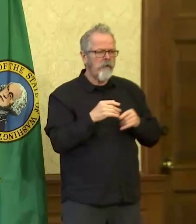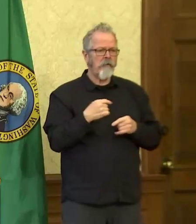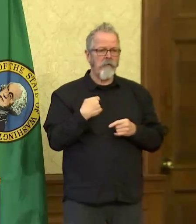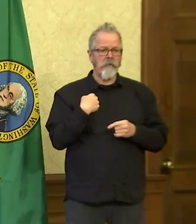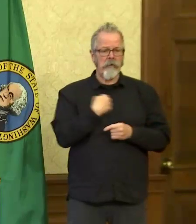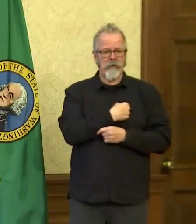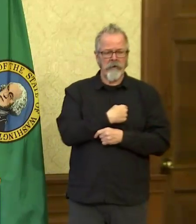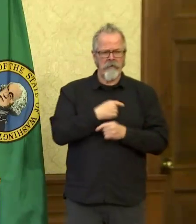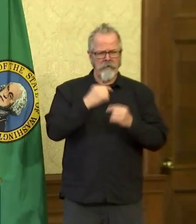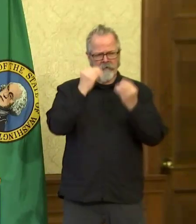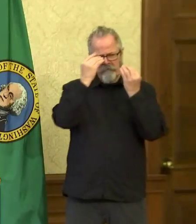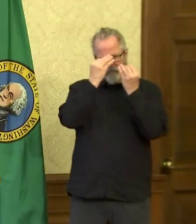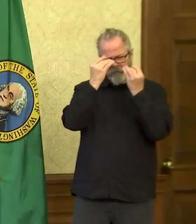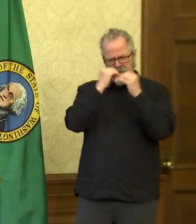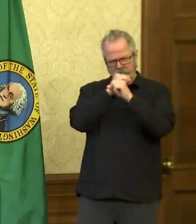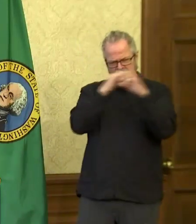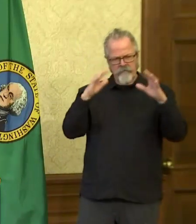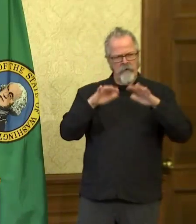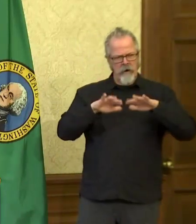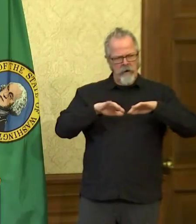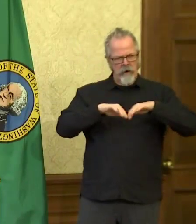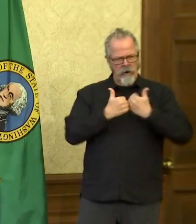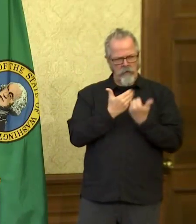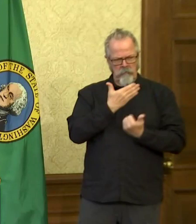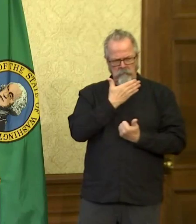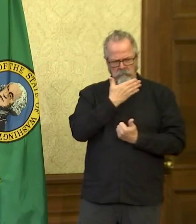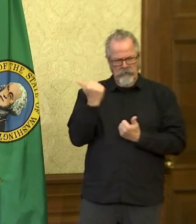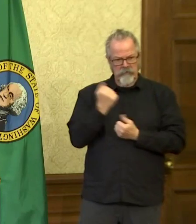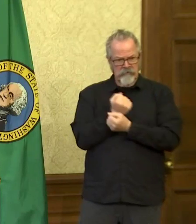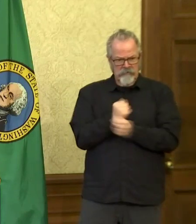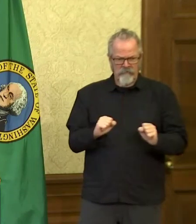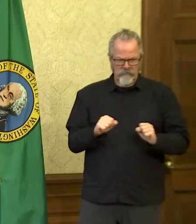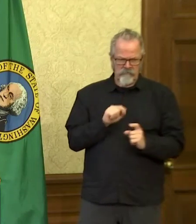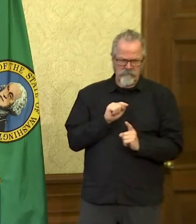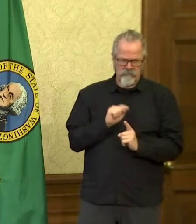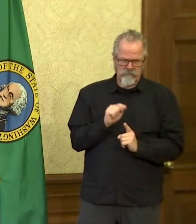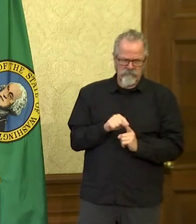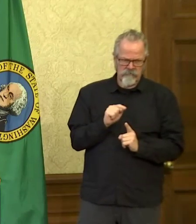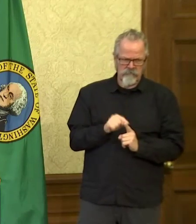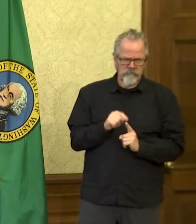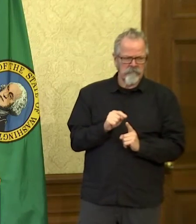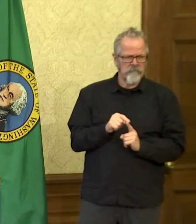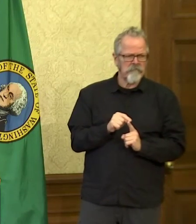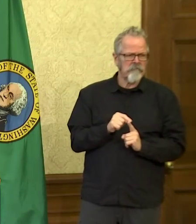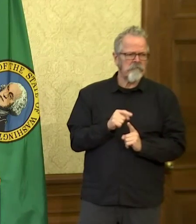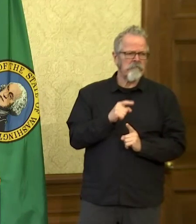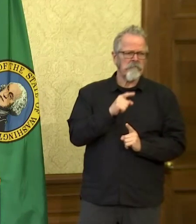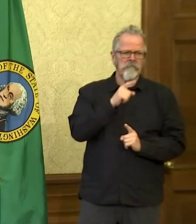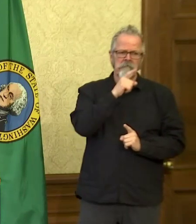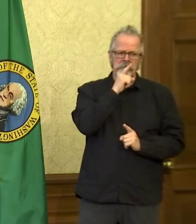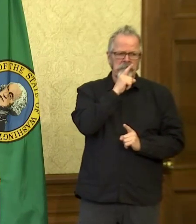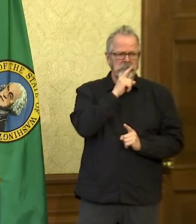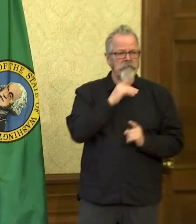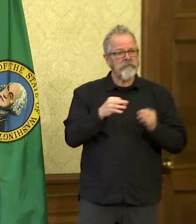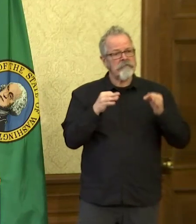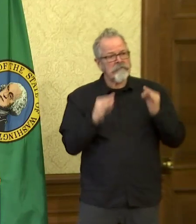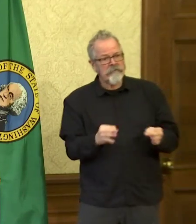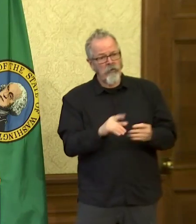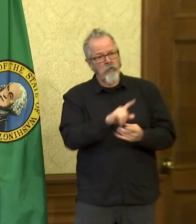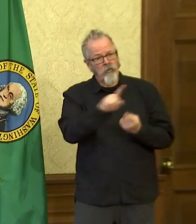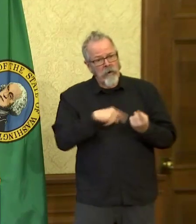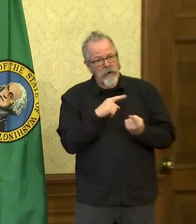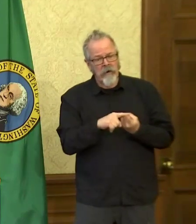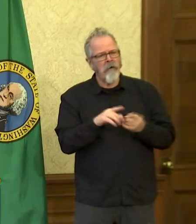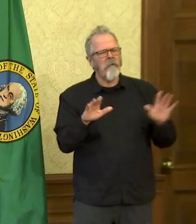most of the projects could start back up with certain tasks being performed on each of the projects. That way we didn't delineate between residential,